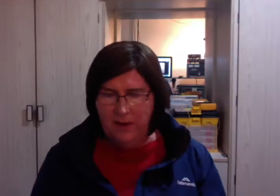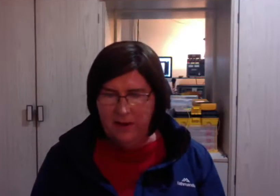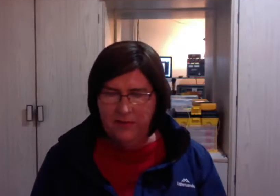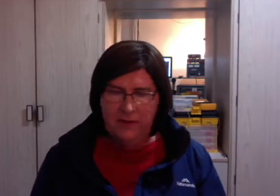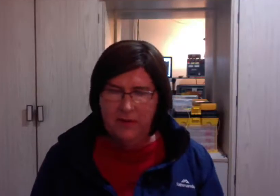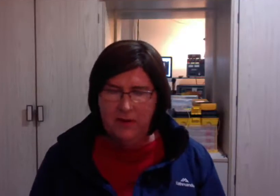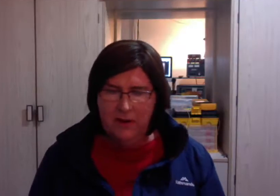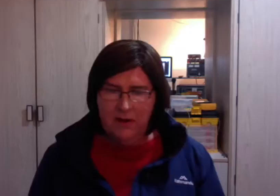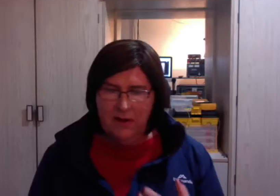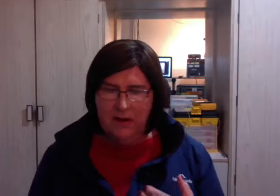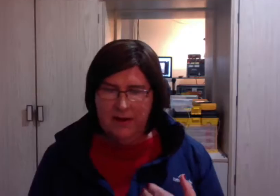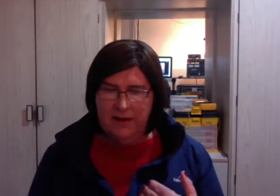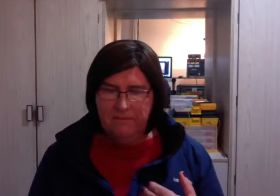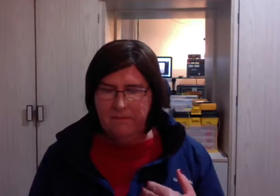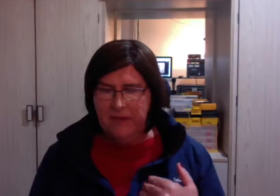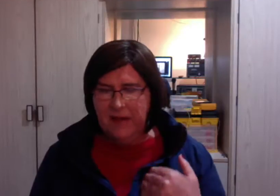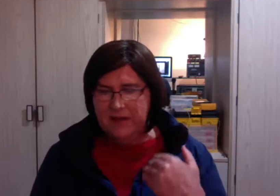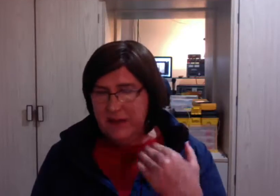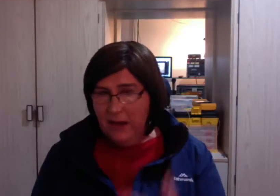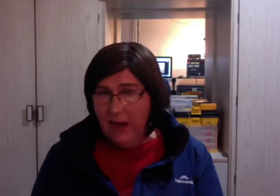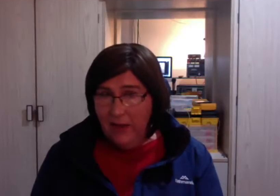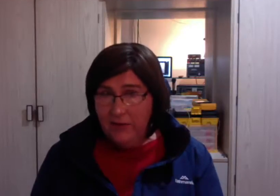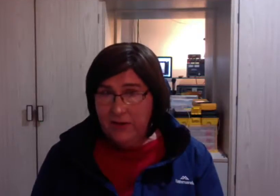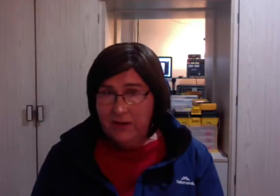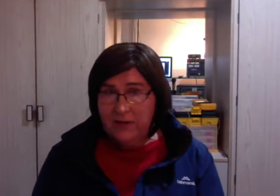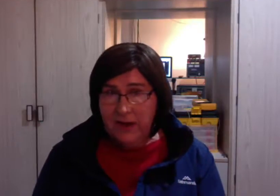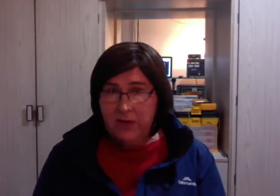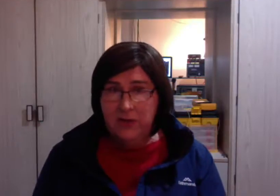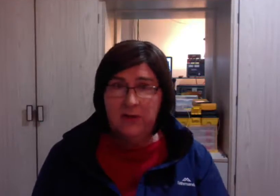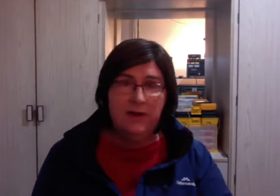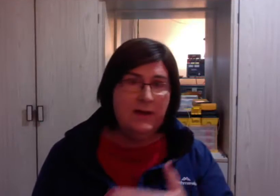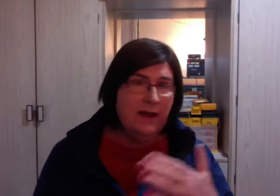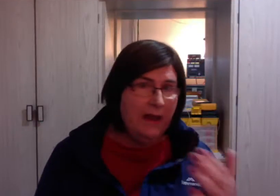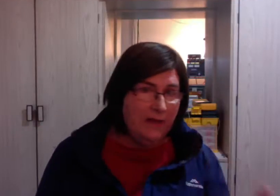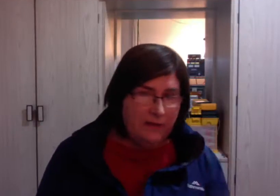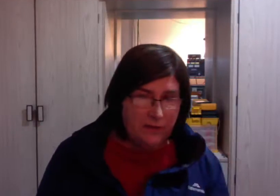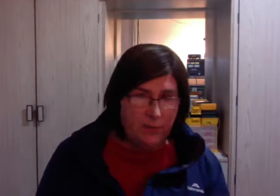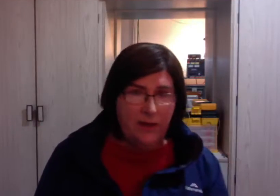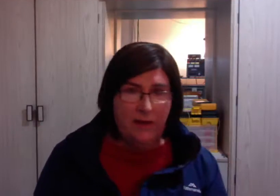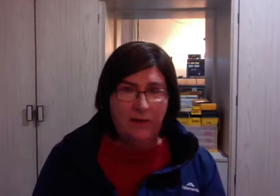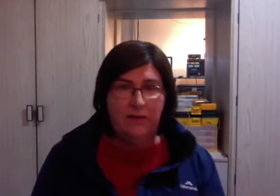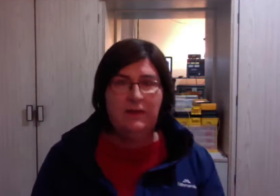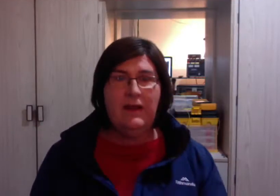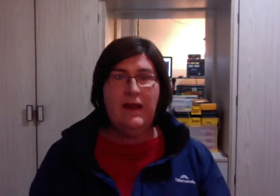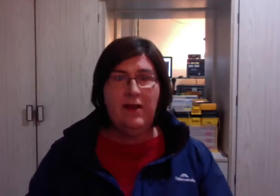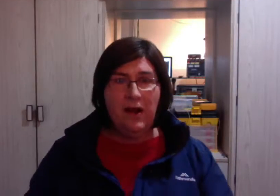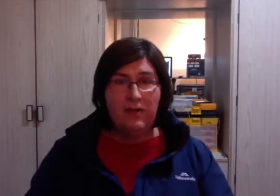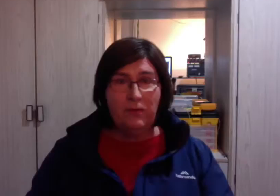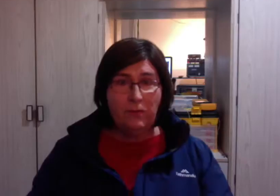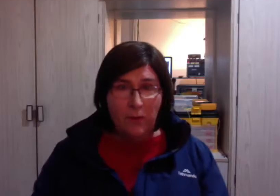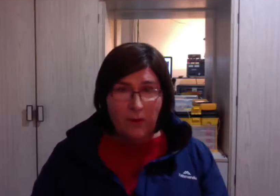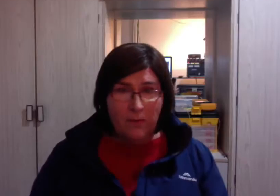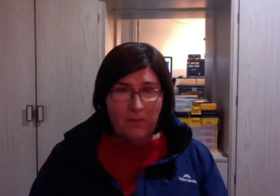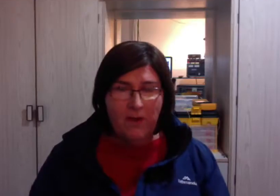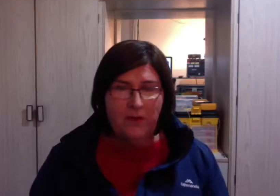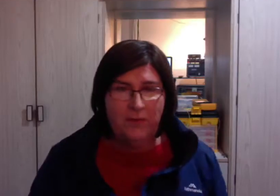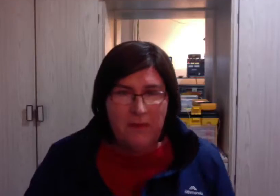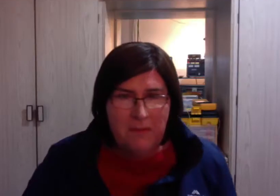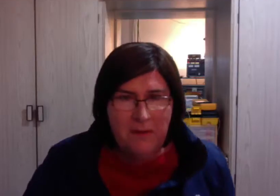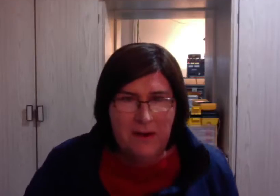fabulous, down to Dalhousie Station and Dalhousie Springs, a nice warm swim in